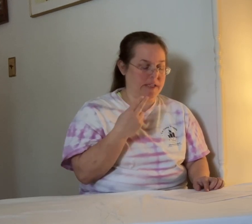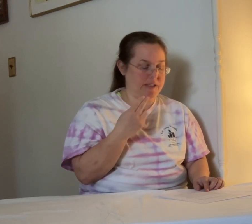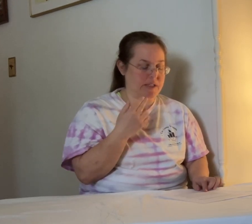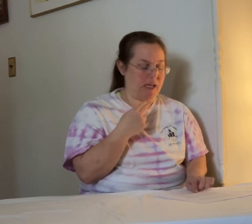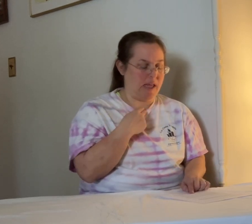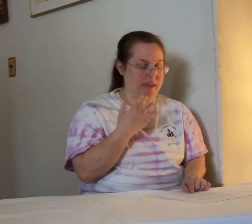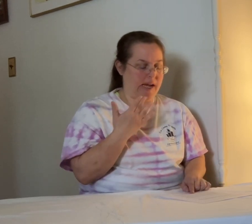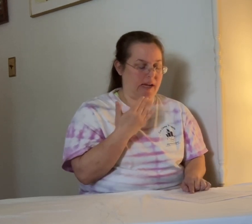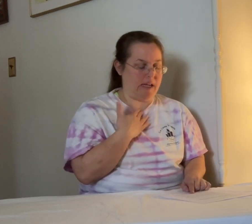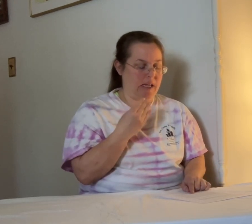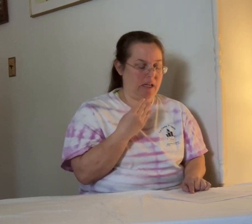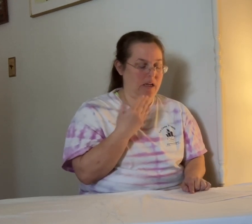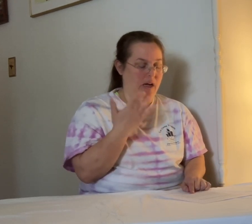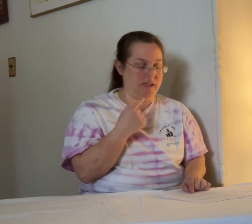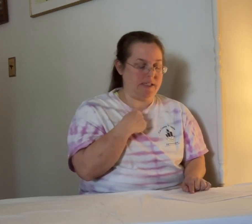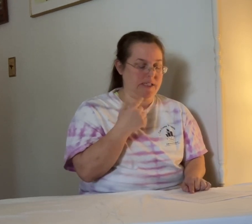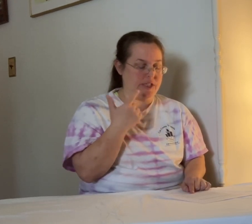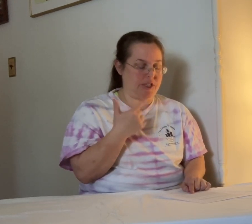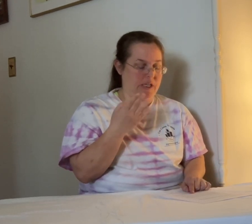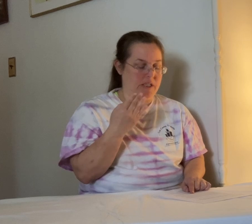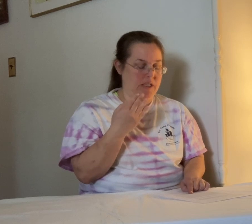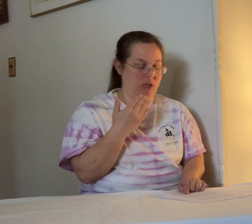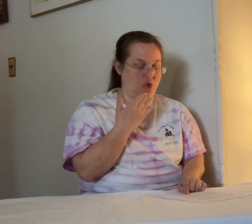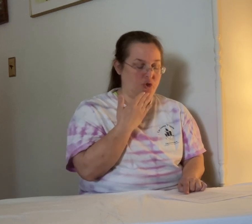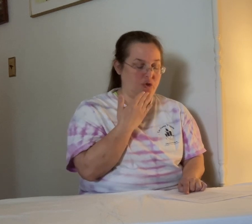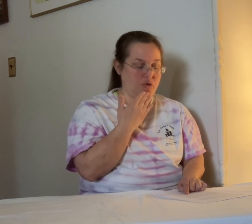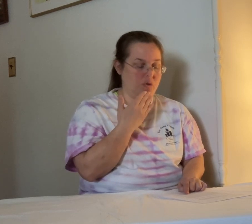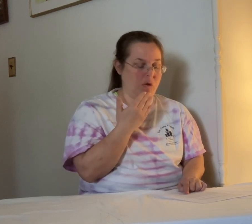maintains that in addition to